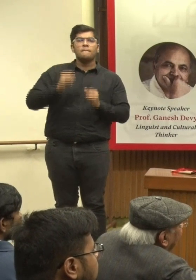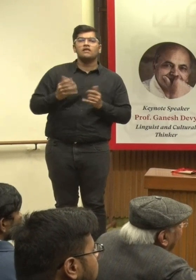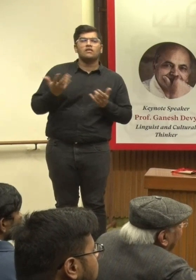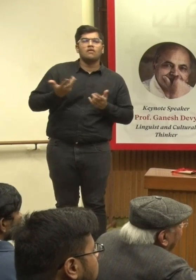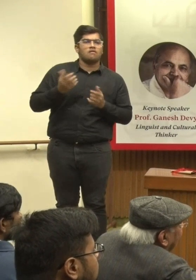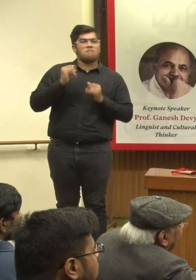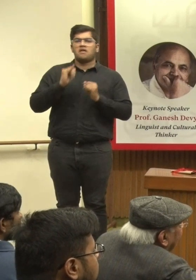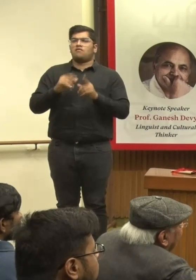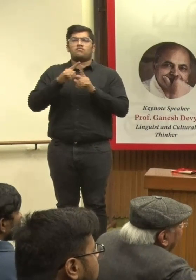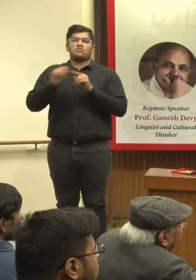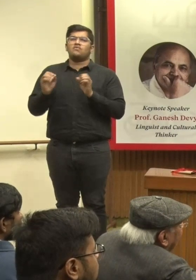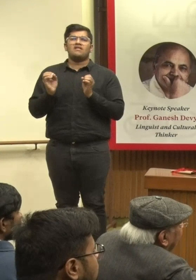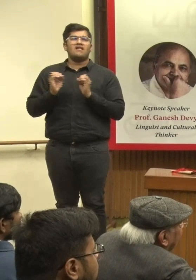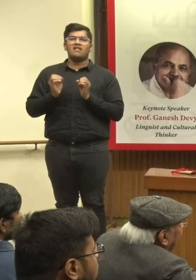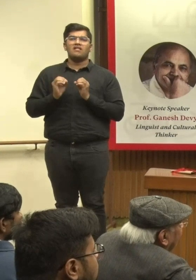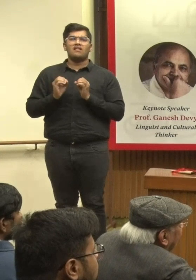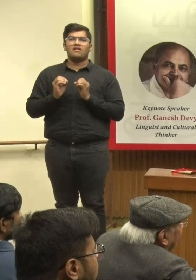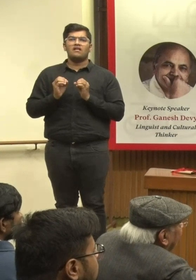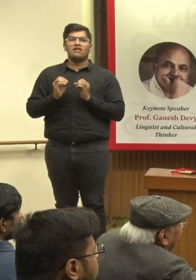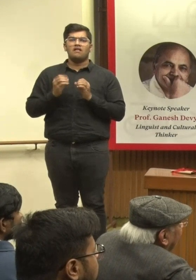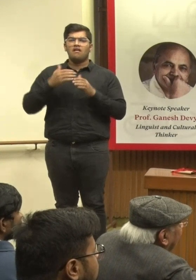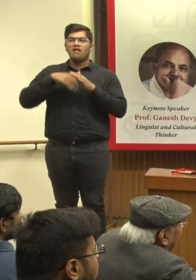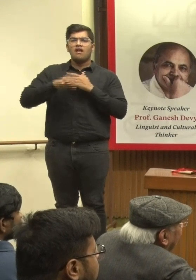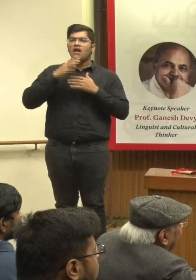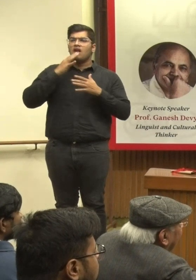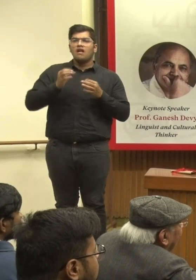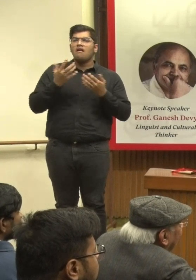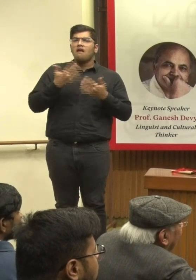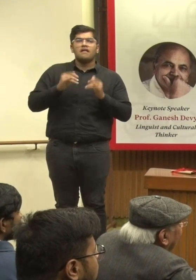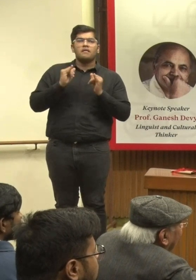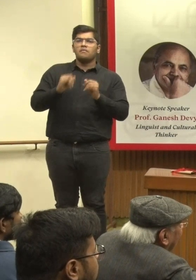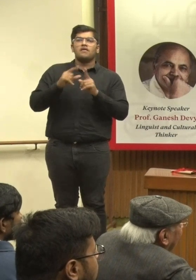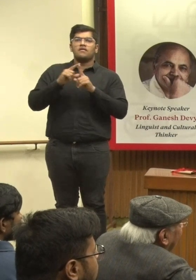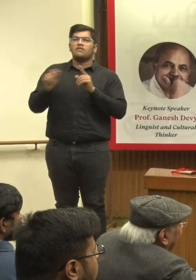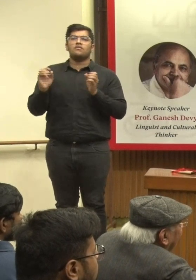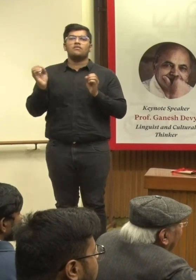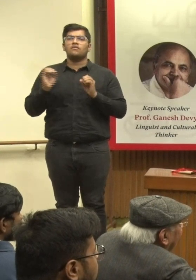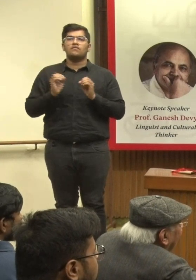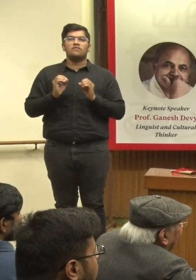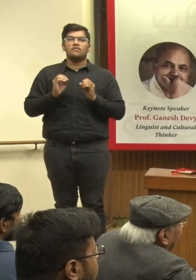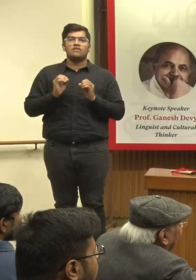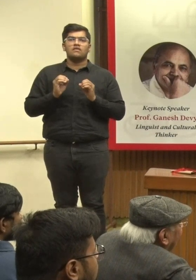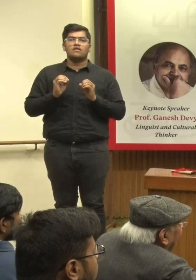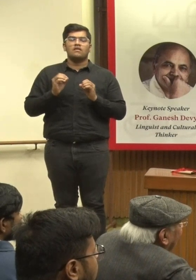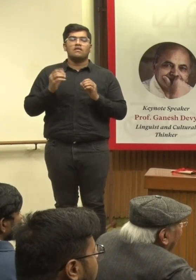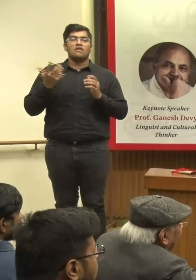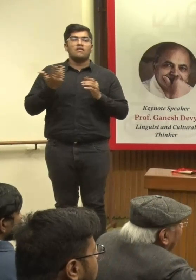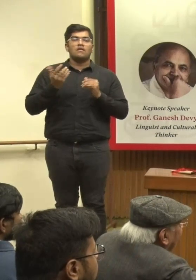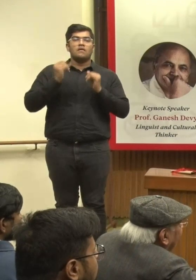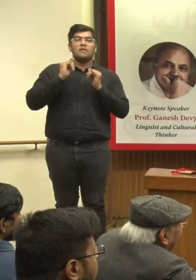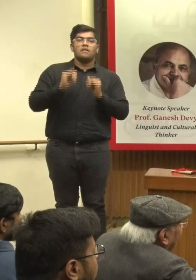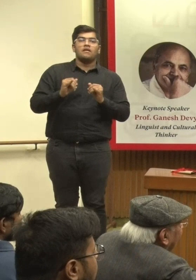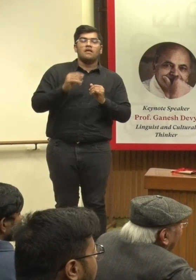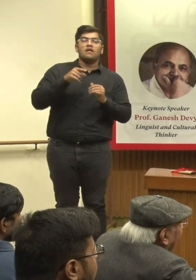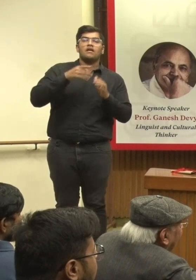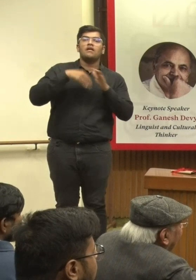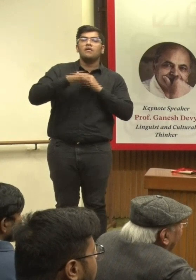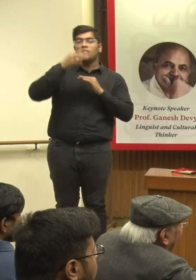crime. Absolutely no crime. The crime is that a man called Lord